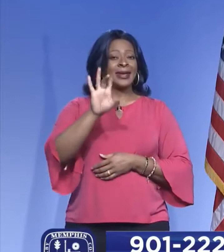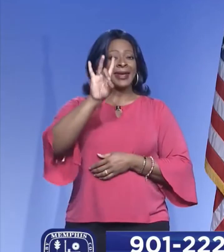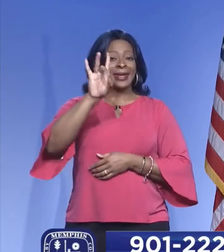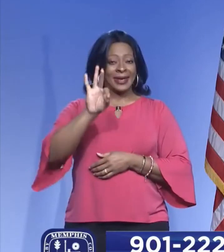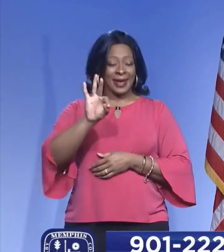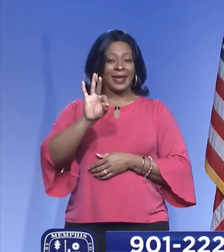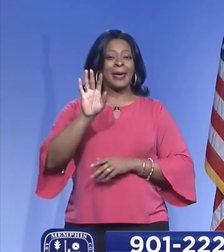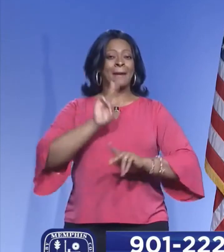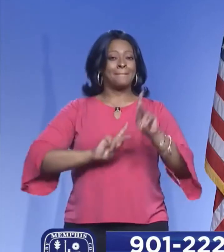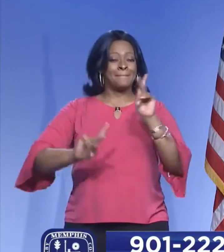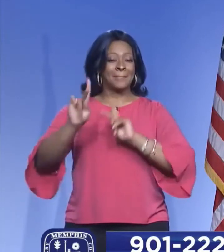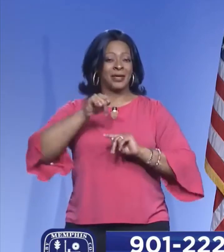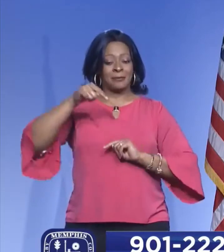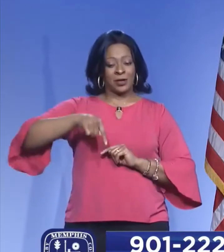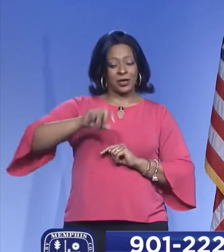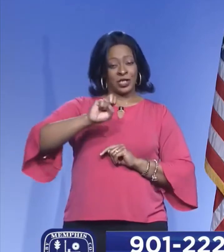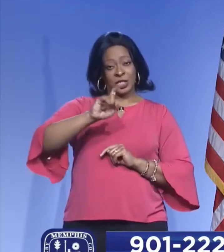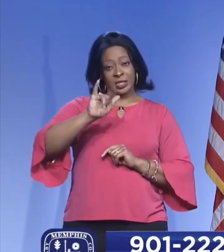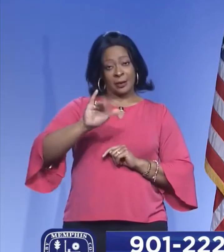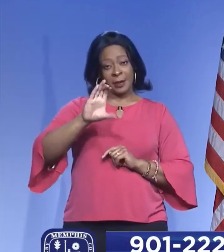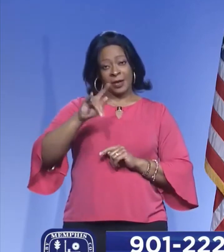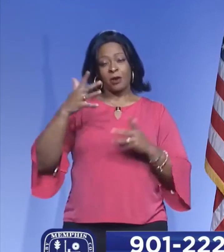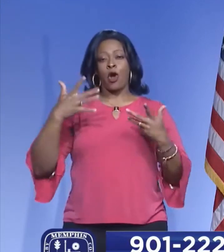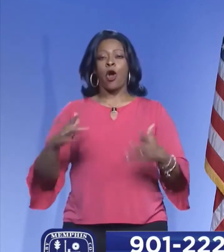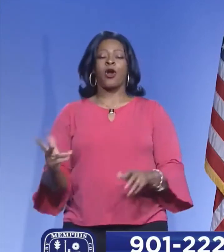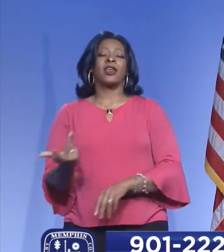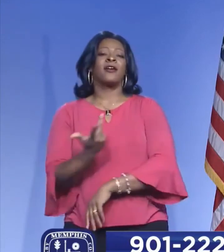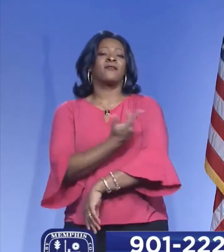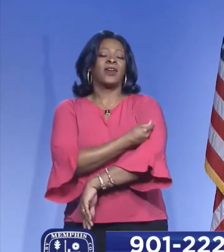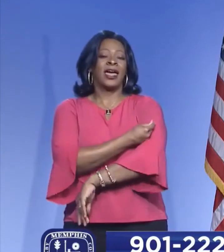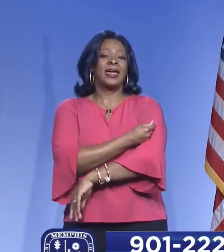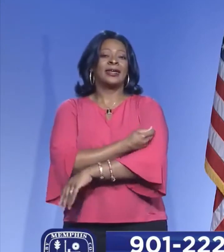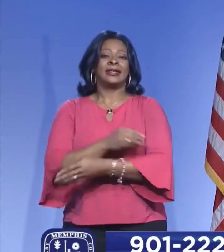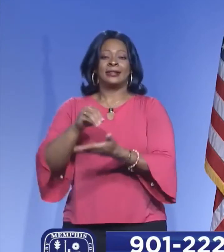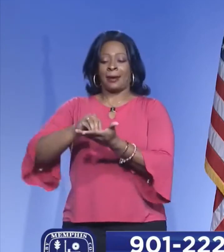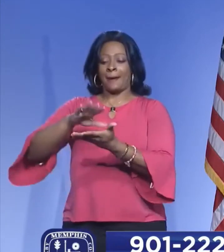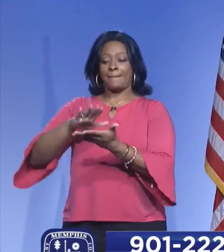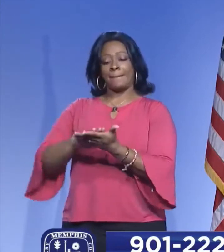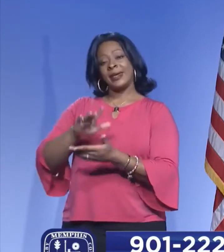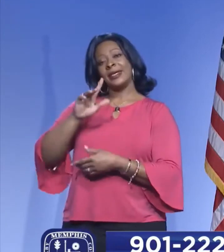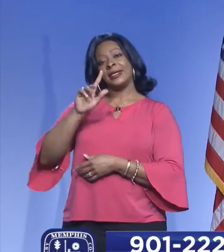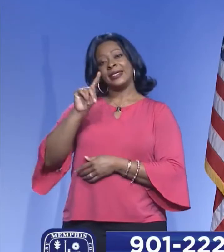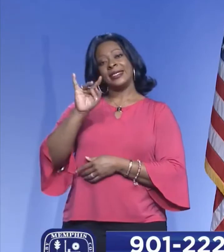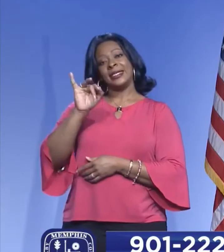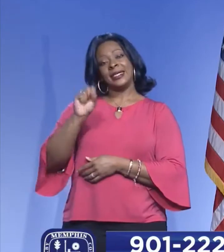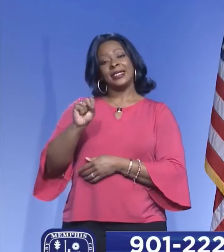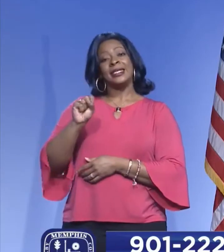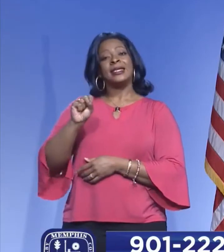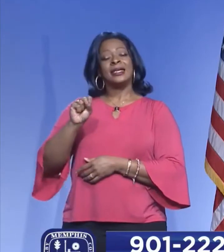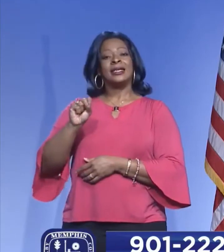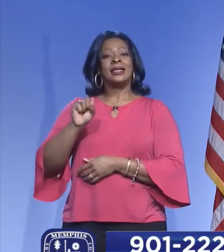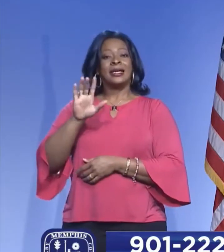351,989 people in Shelby County be vaccinated and documented in the Tennessee Immunization Registry.